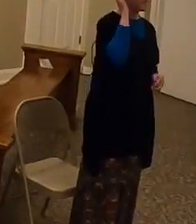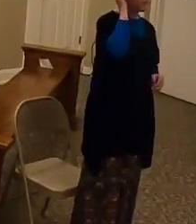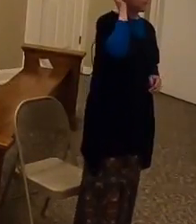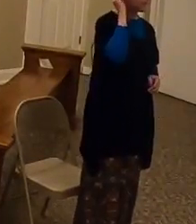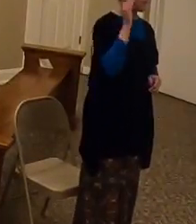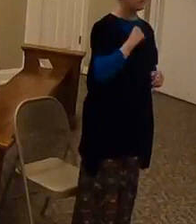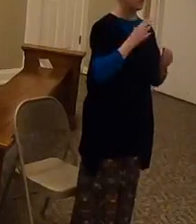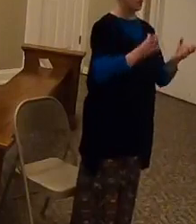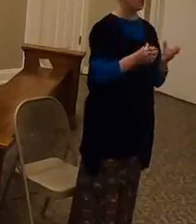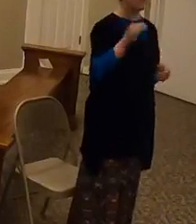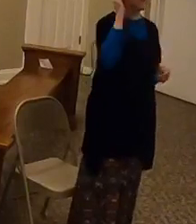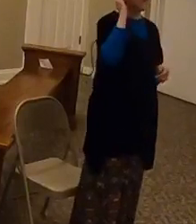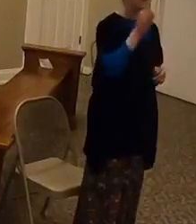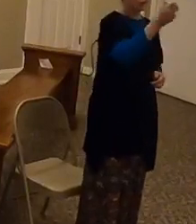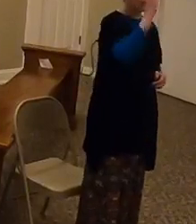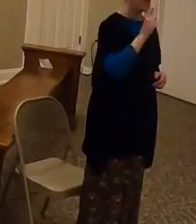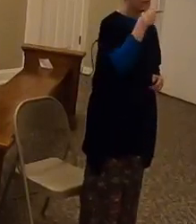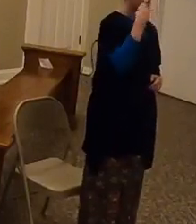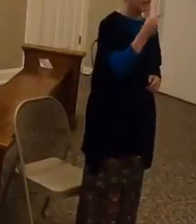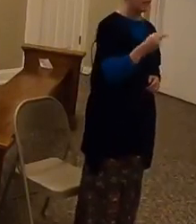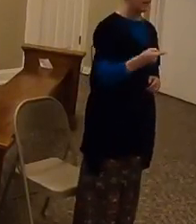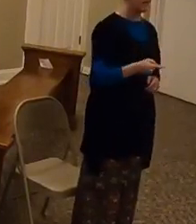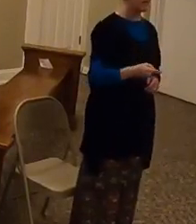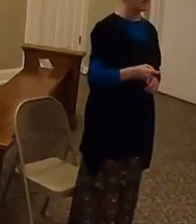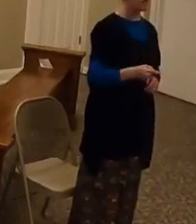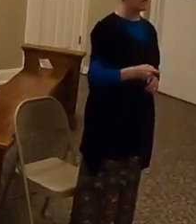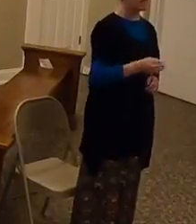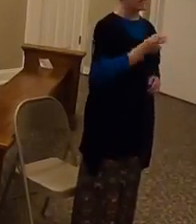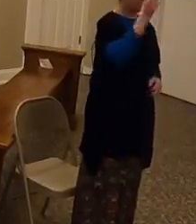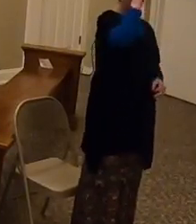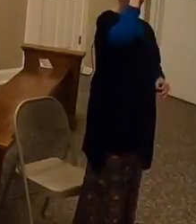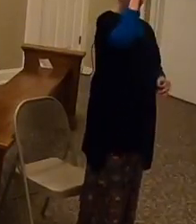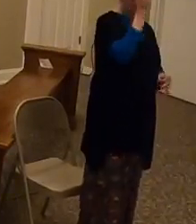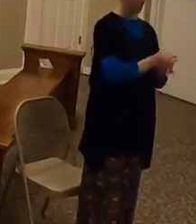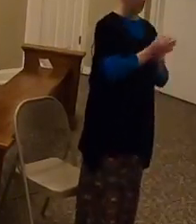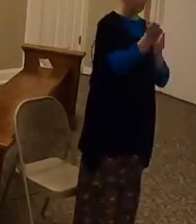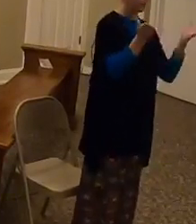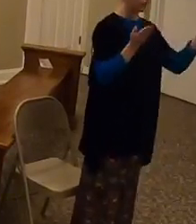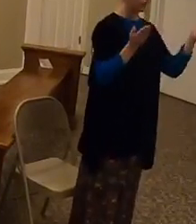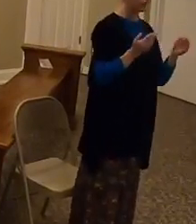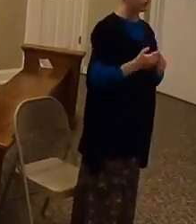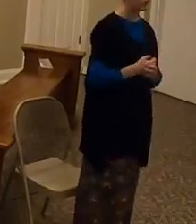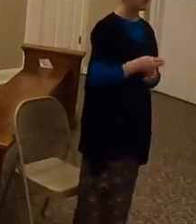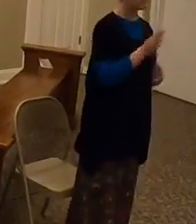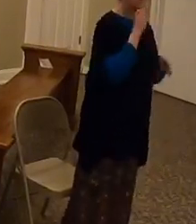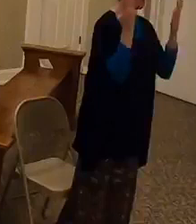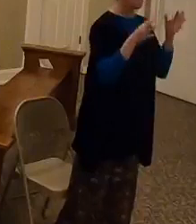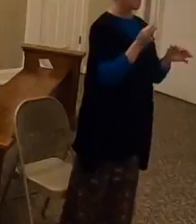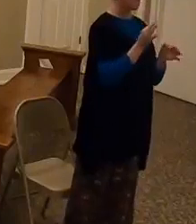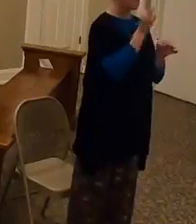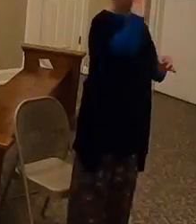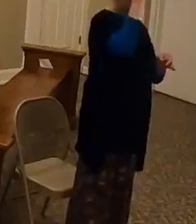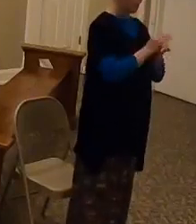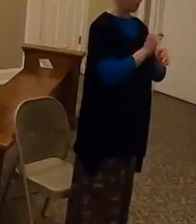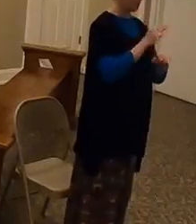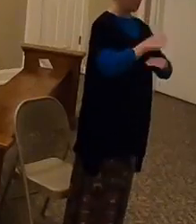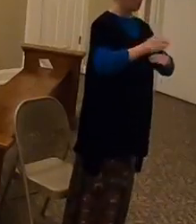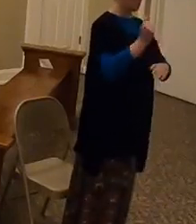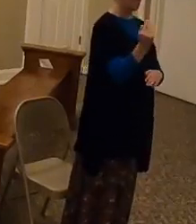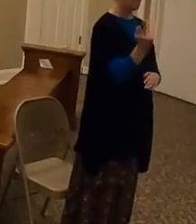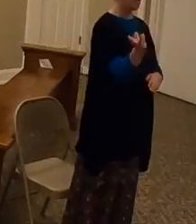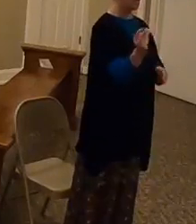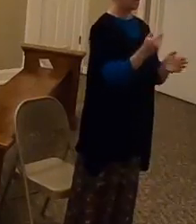hear. I want to hear God say, well done, thou good and faithful servant. Hallelujah. You've been faithful over a few